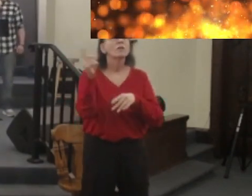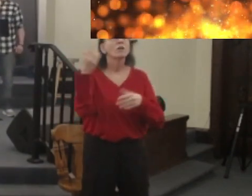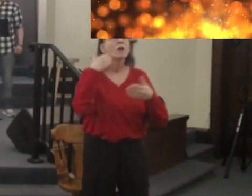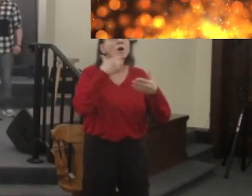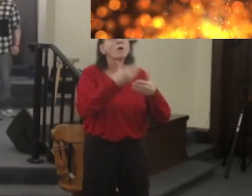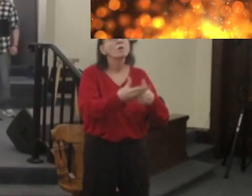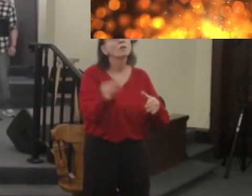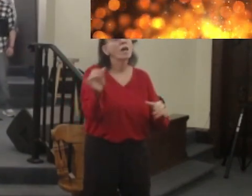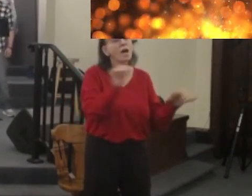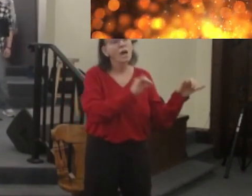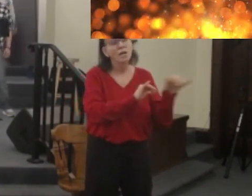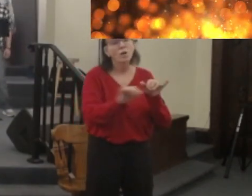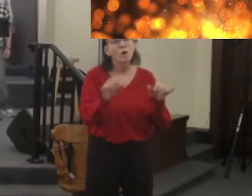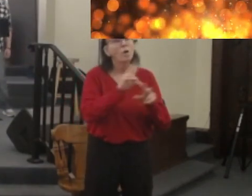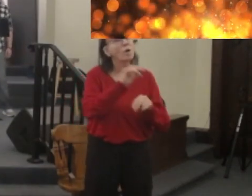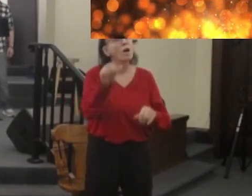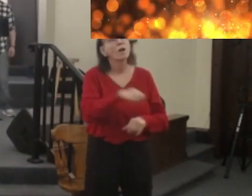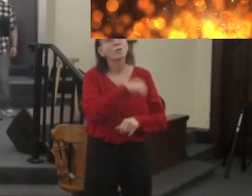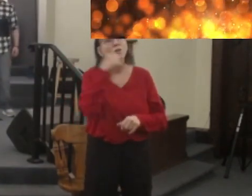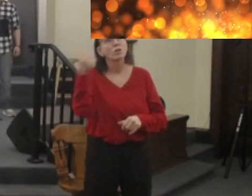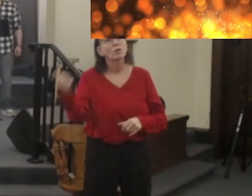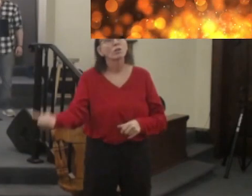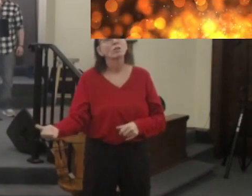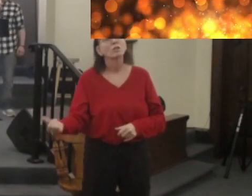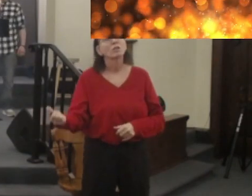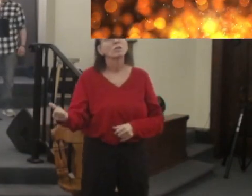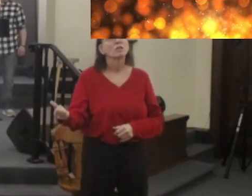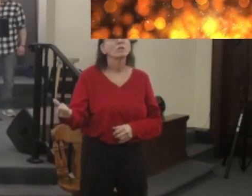are close like no other.